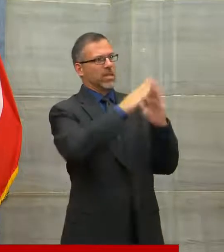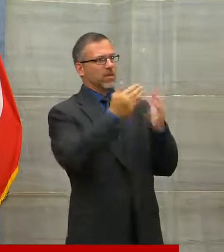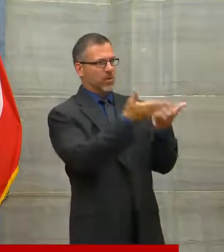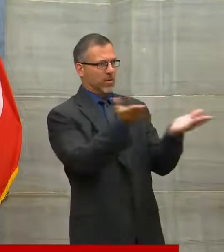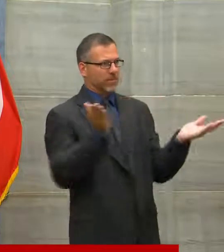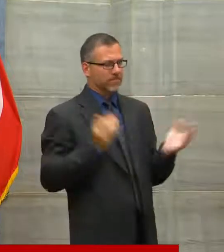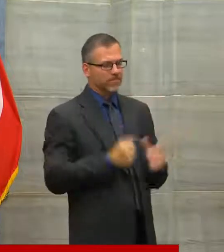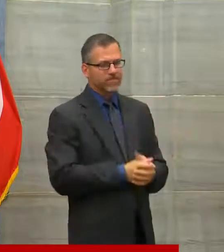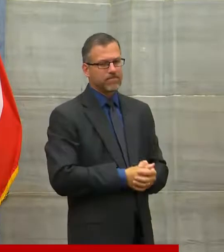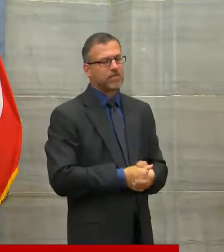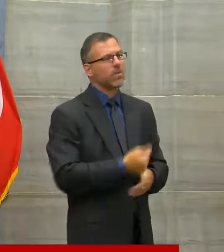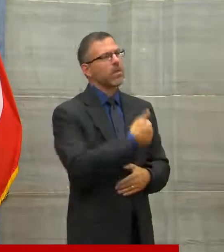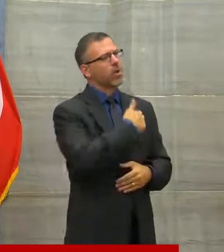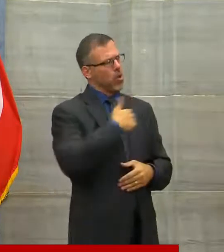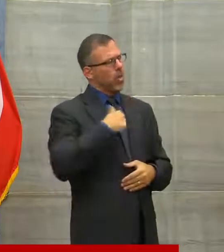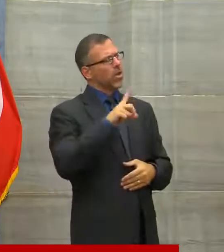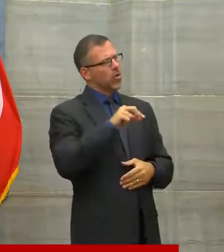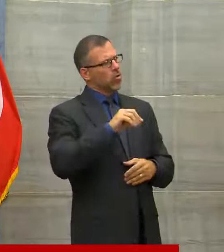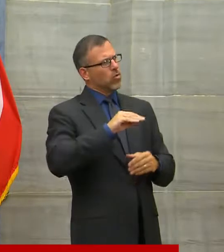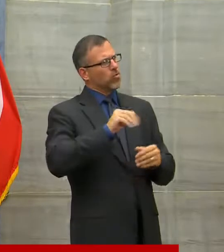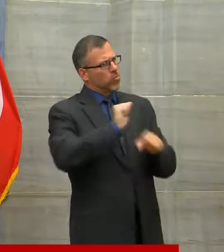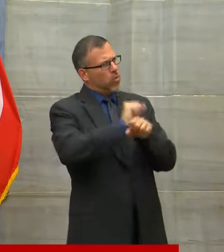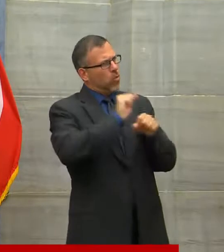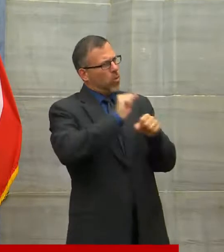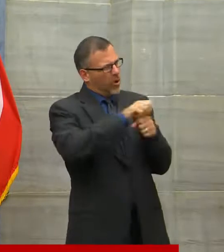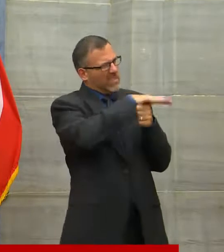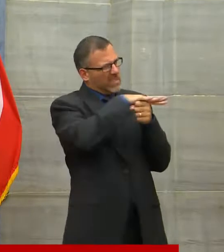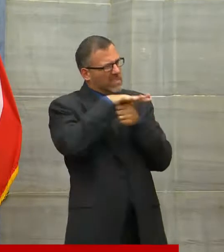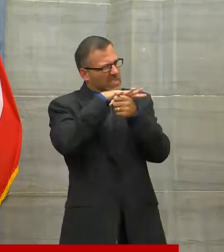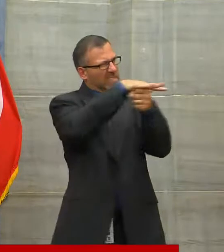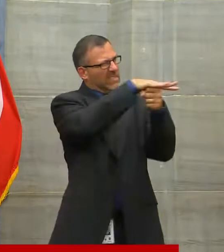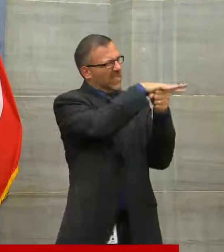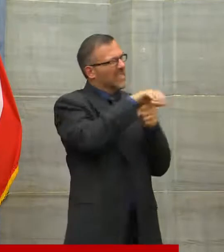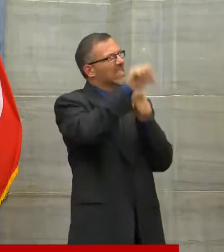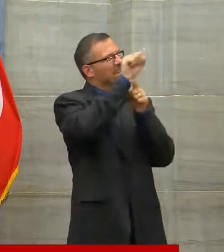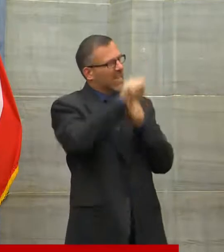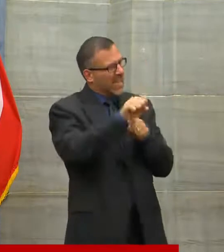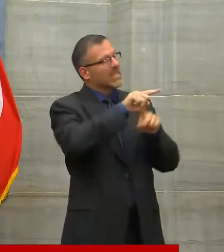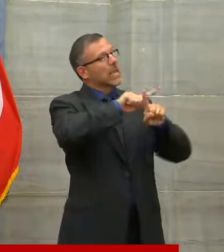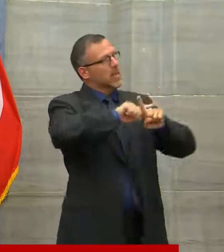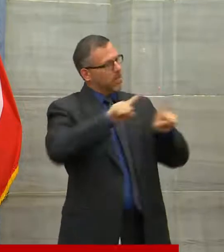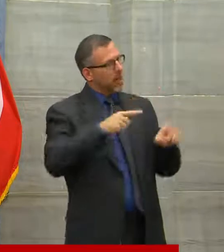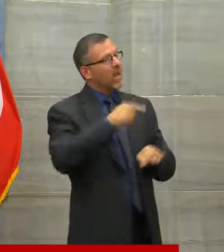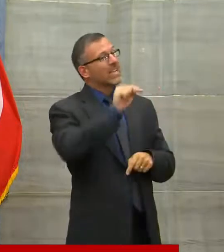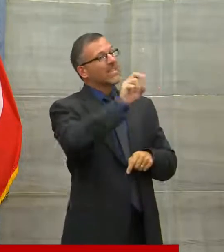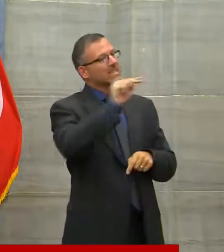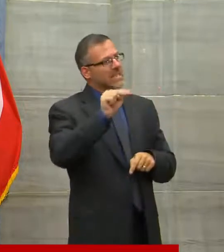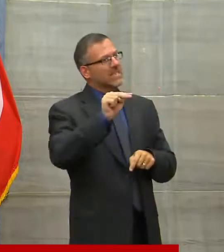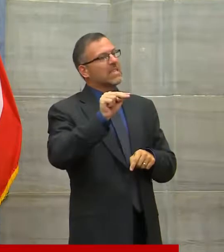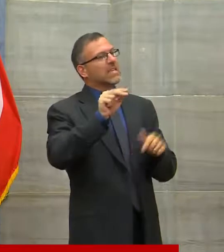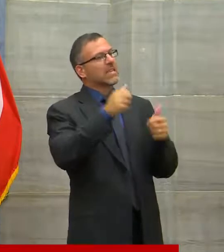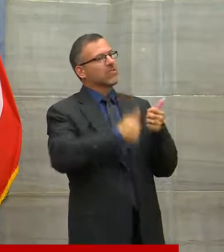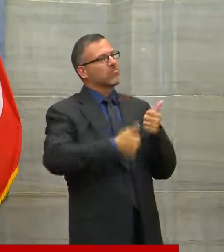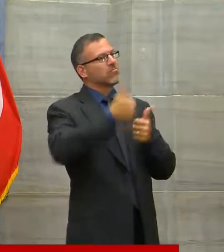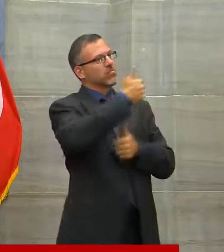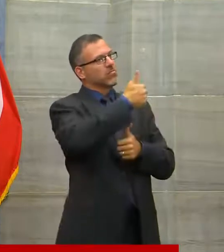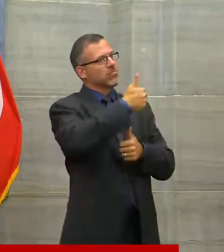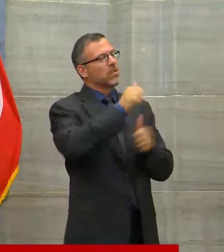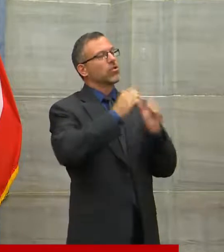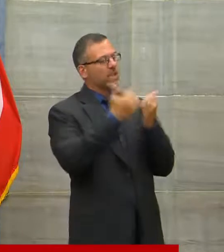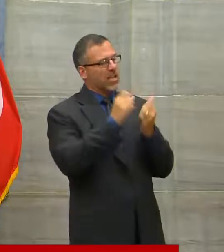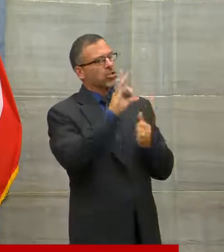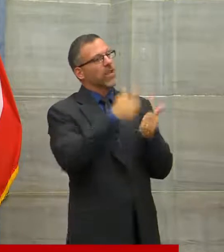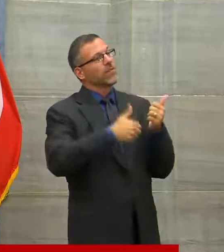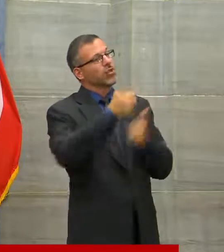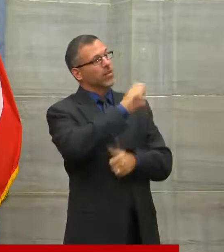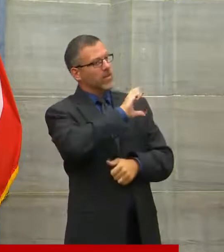services within our own jurisdictions, the Tennessee Association of Chiefs of Police stand ready to assist